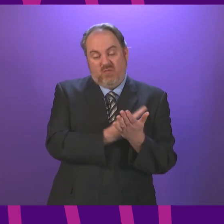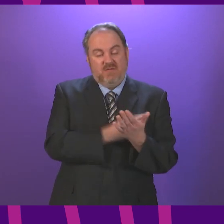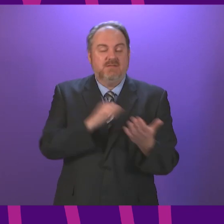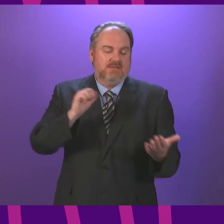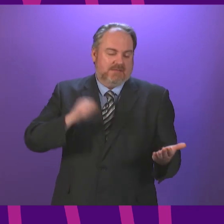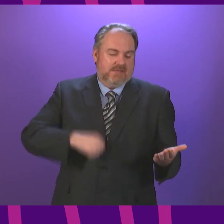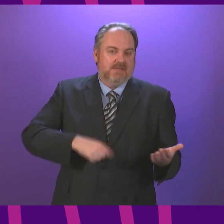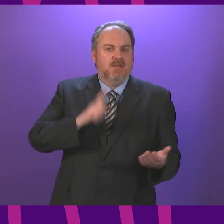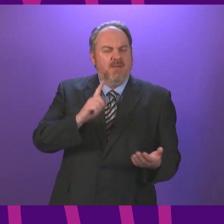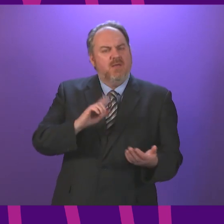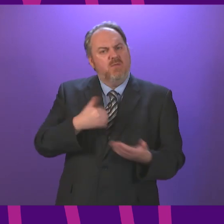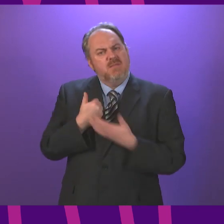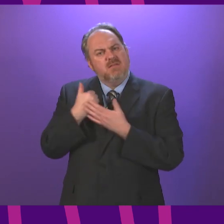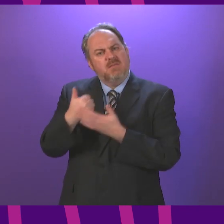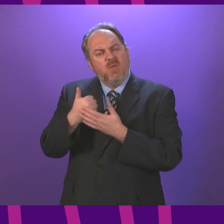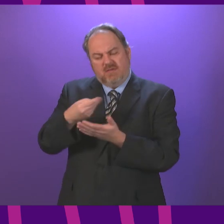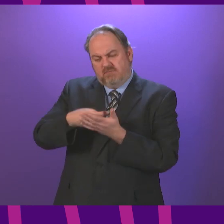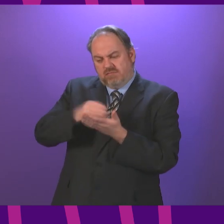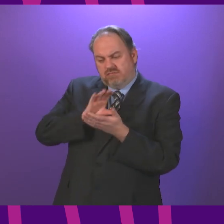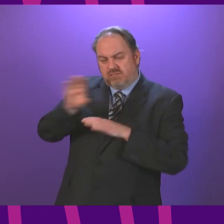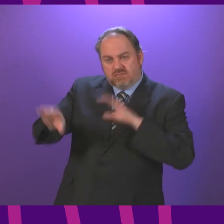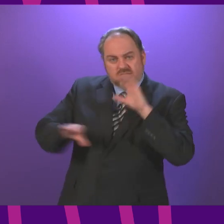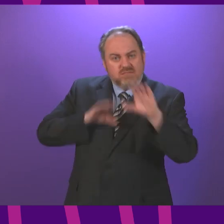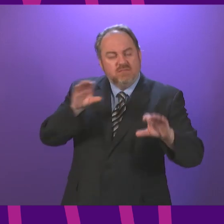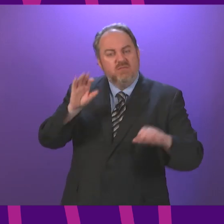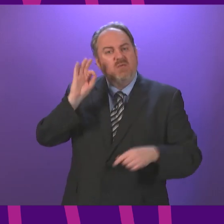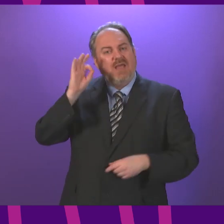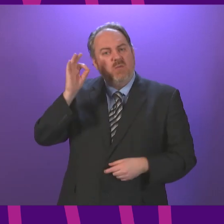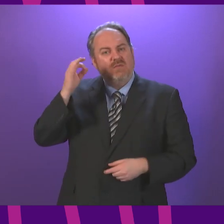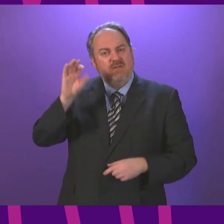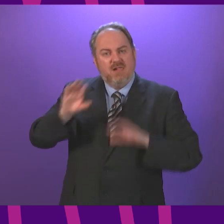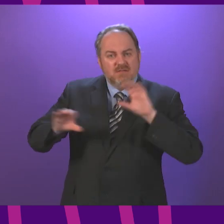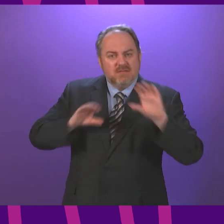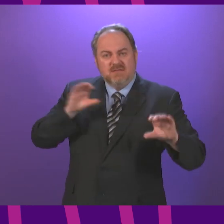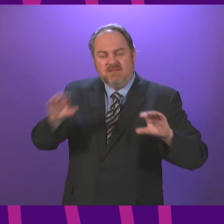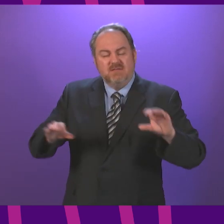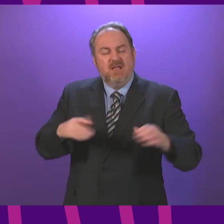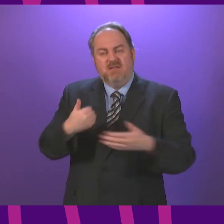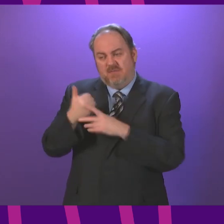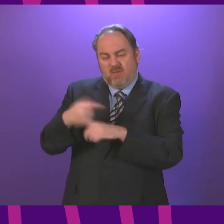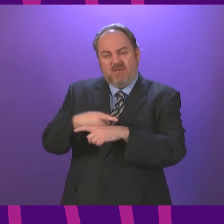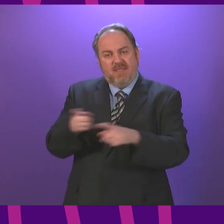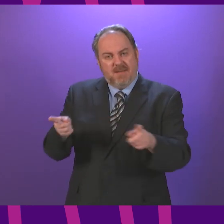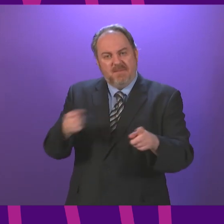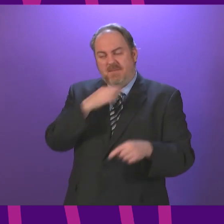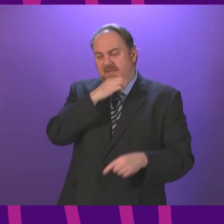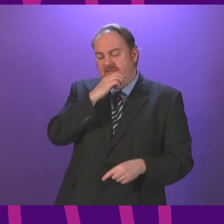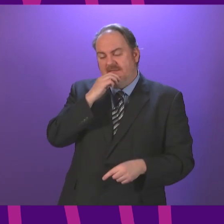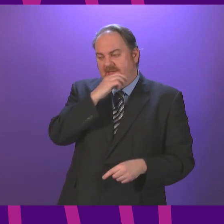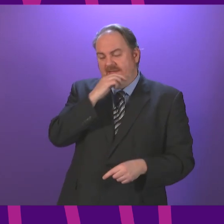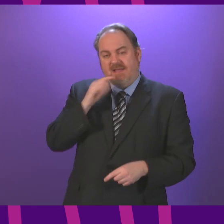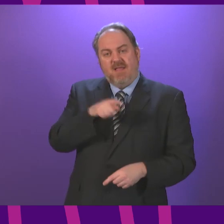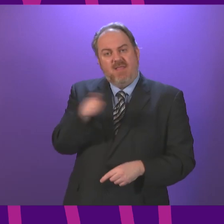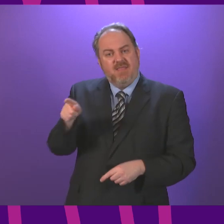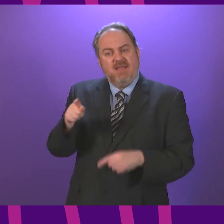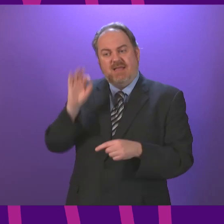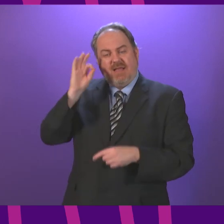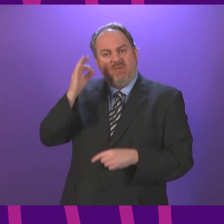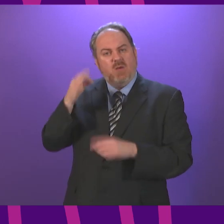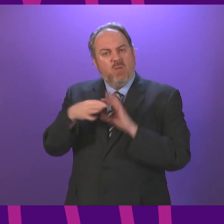authorities financially to a considerable extent and I know local authorities are working closely with a range of local organisations